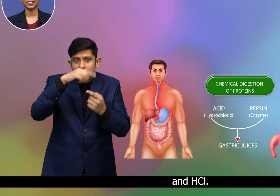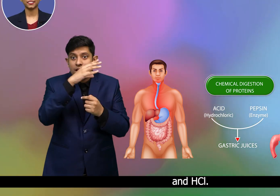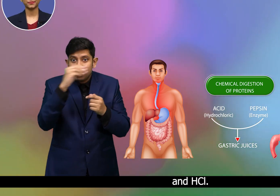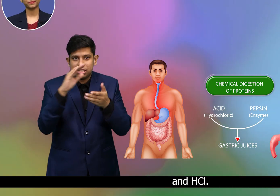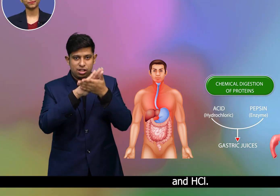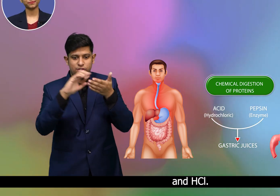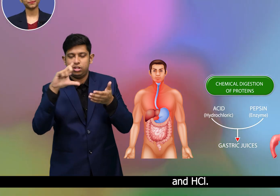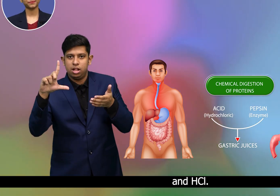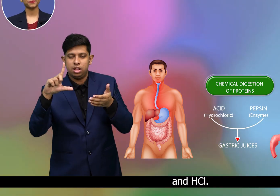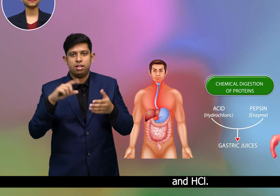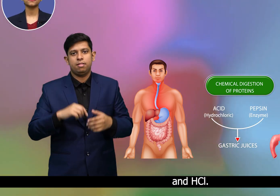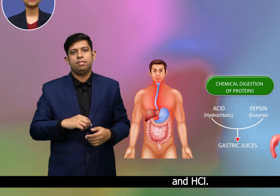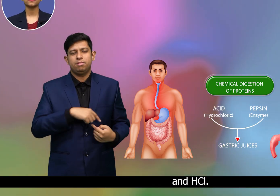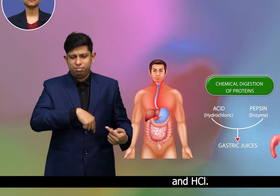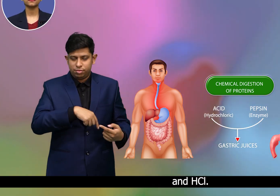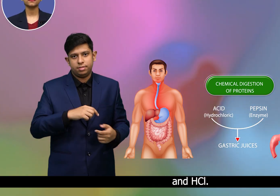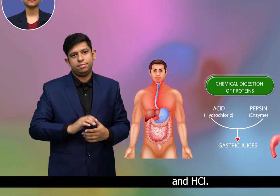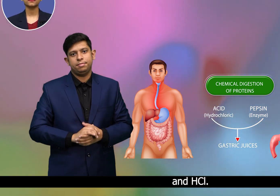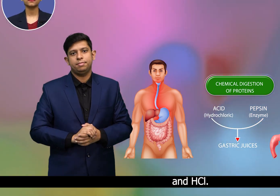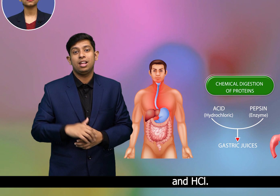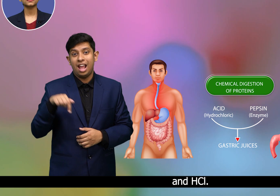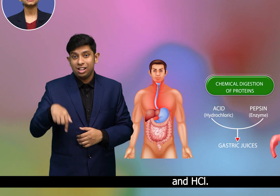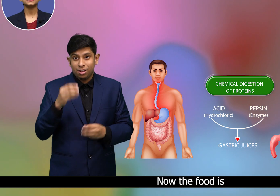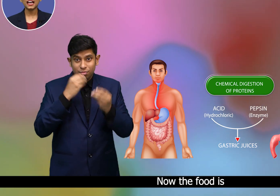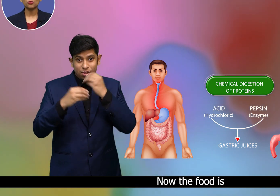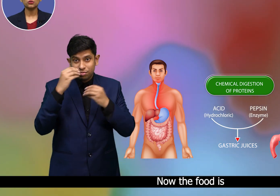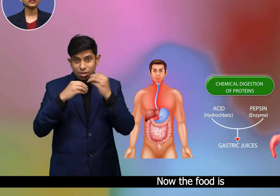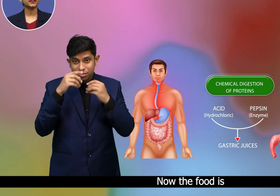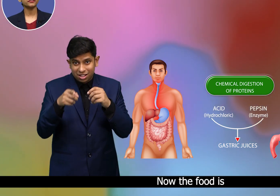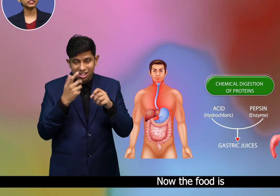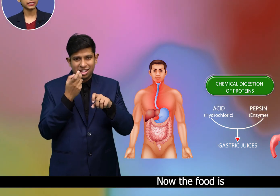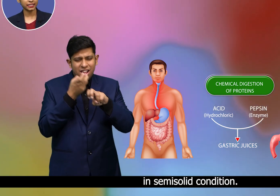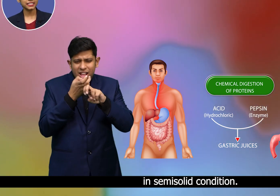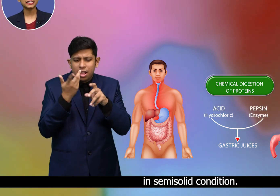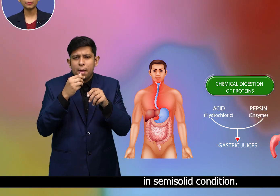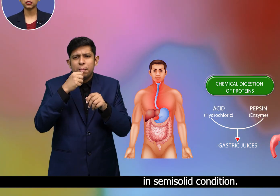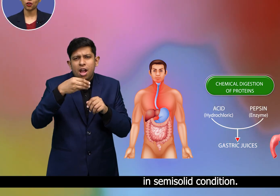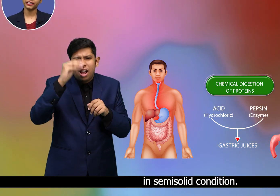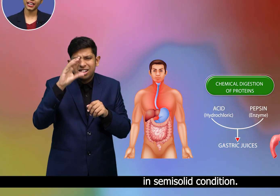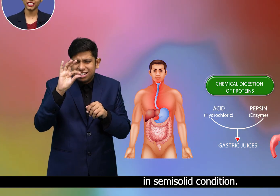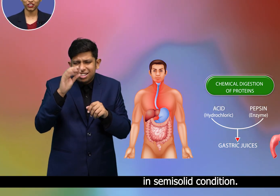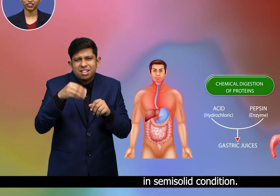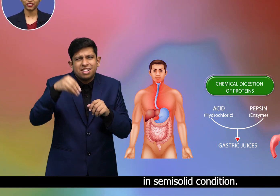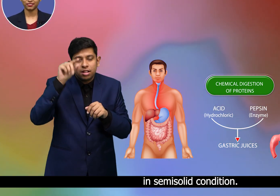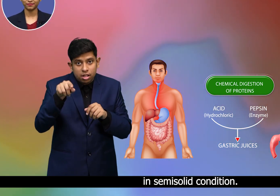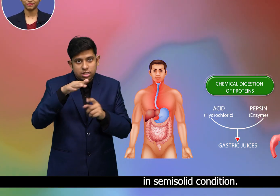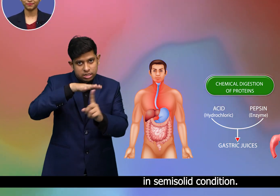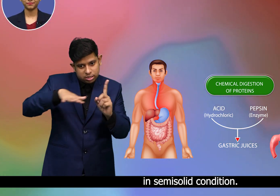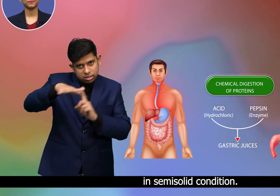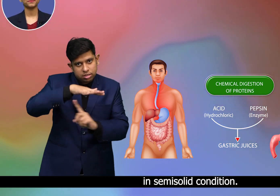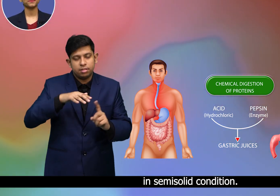HCl. Now, the food is in semi-solid condition.